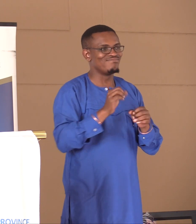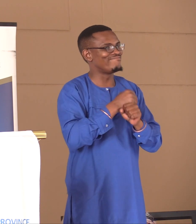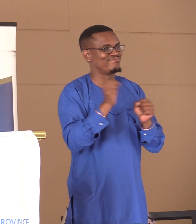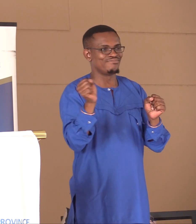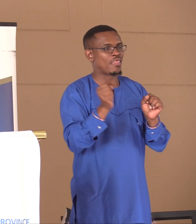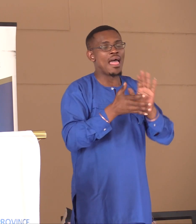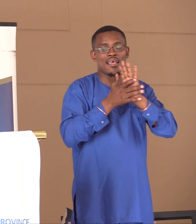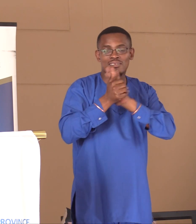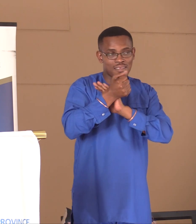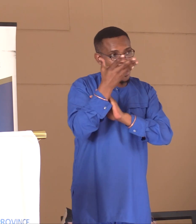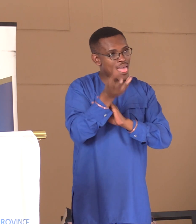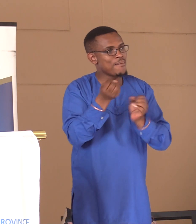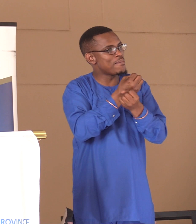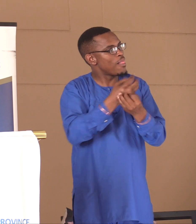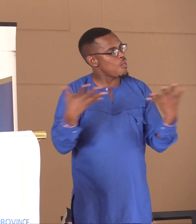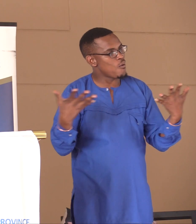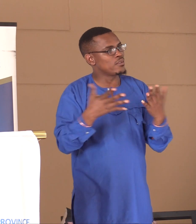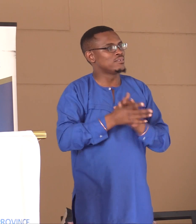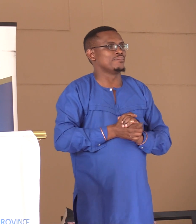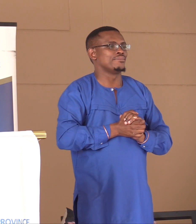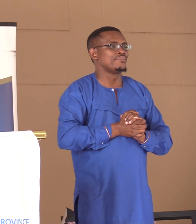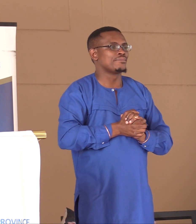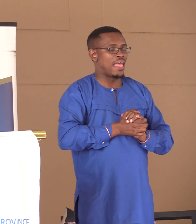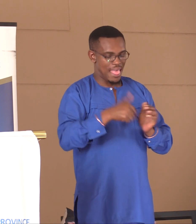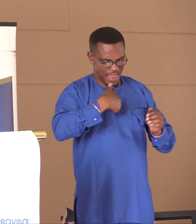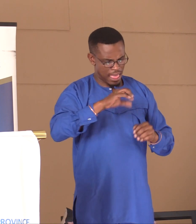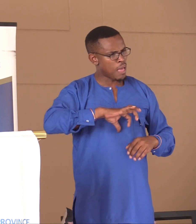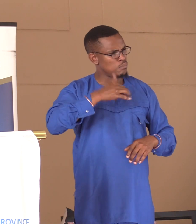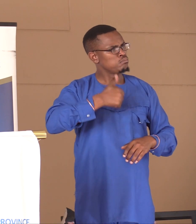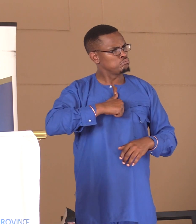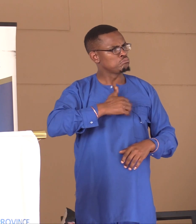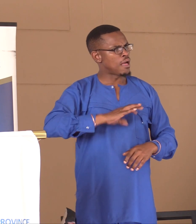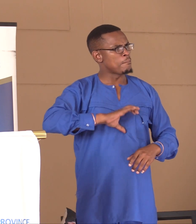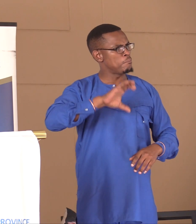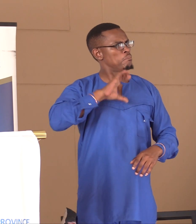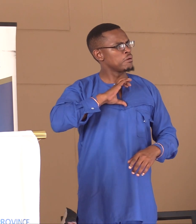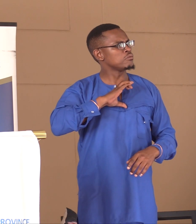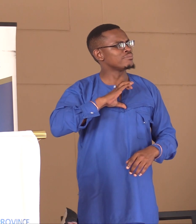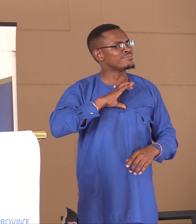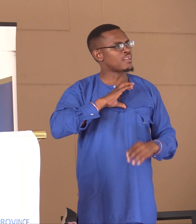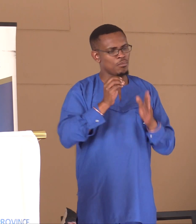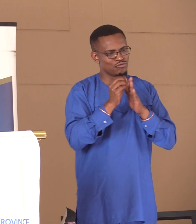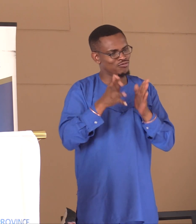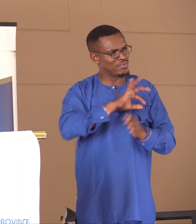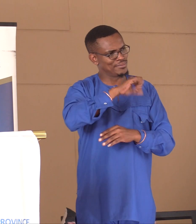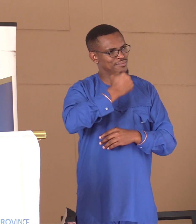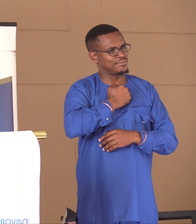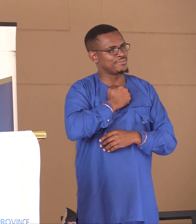talente e ntsi mo Mapenane. Nna ke proud, I'm proud of our learners.